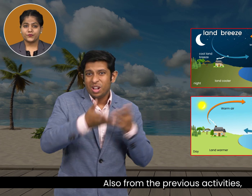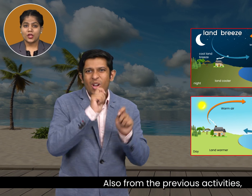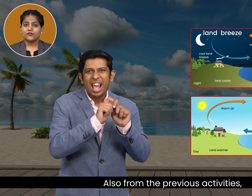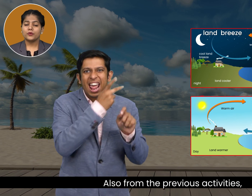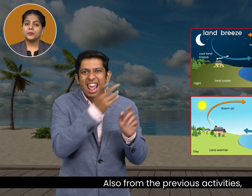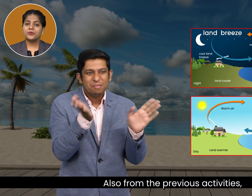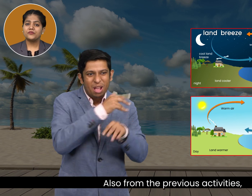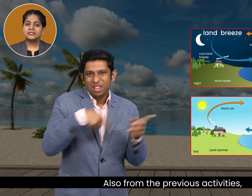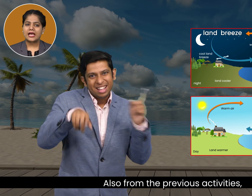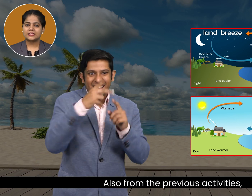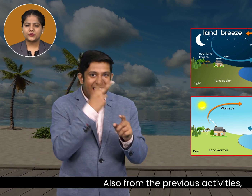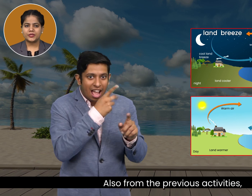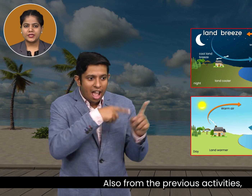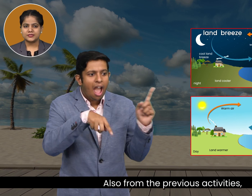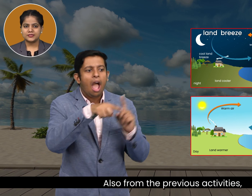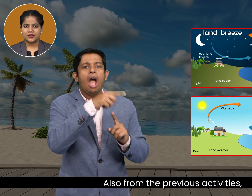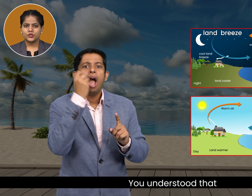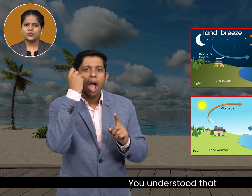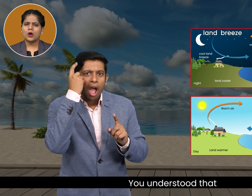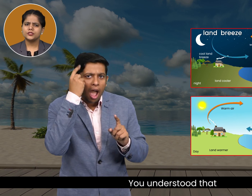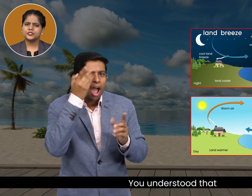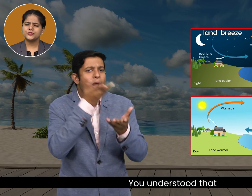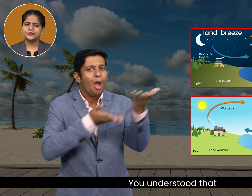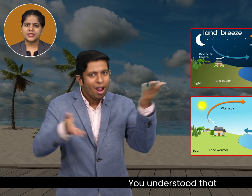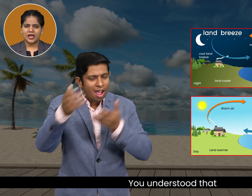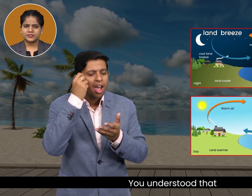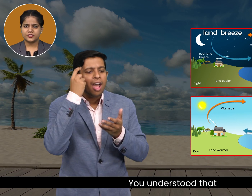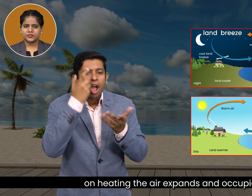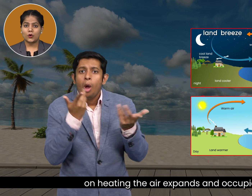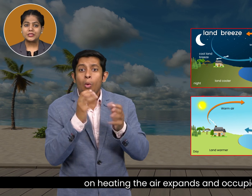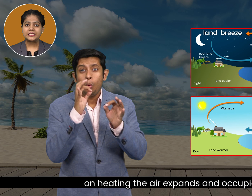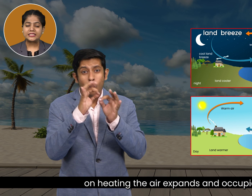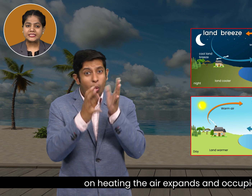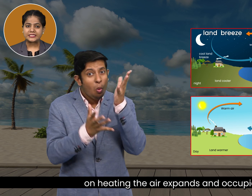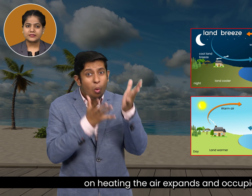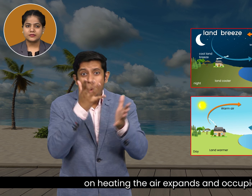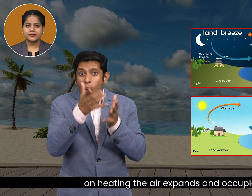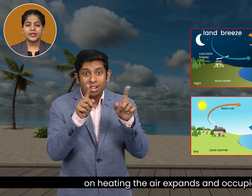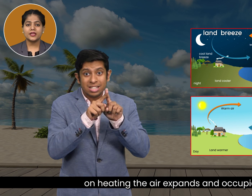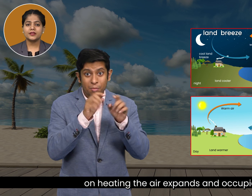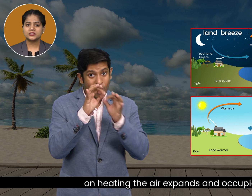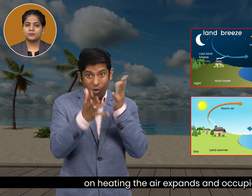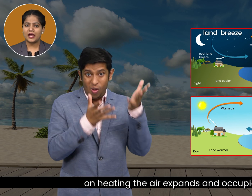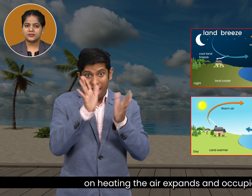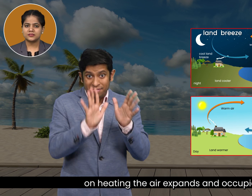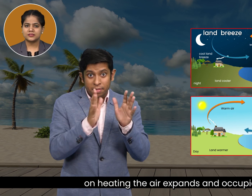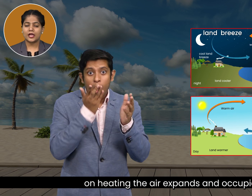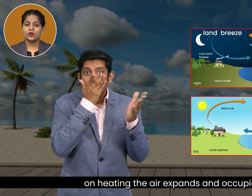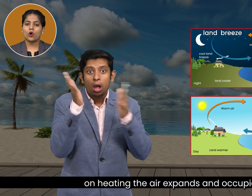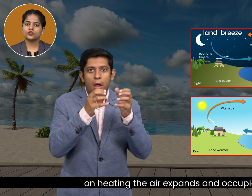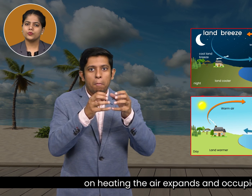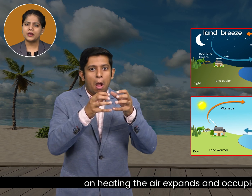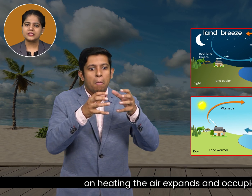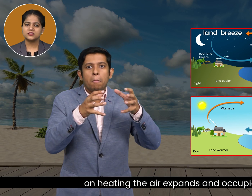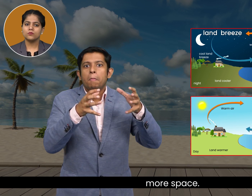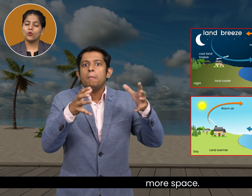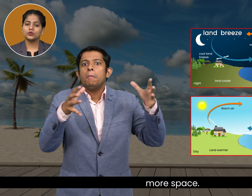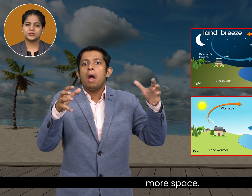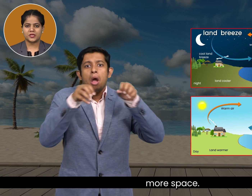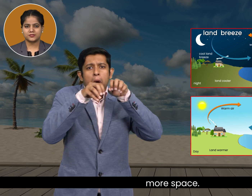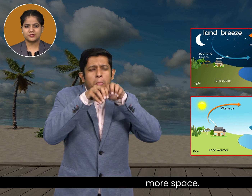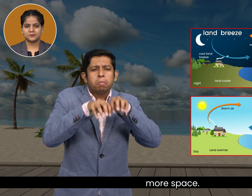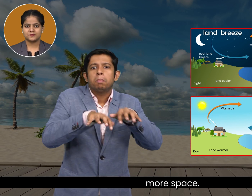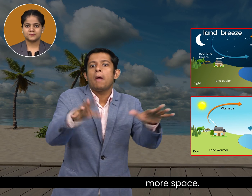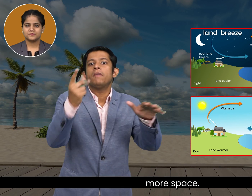Also, from the previous activities, you understood that on heating, the air expands and occupies